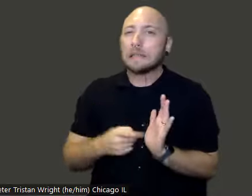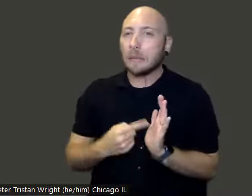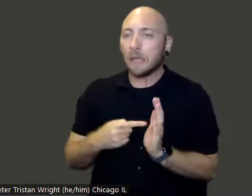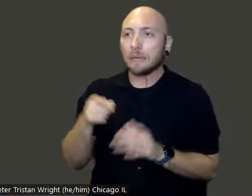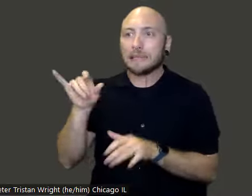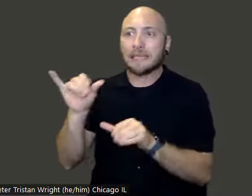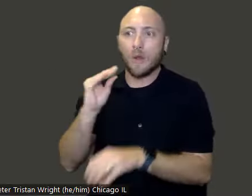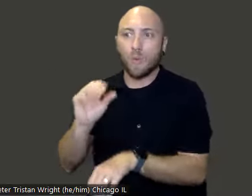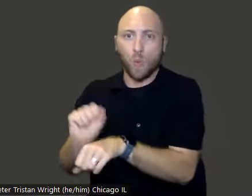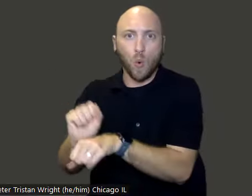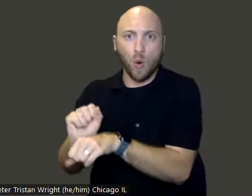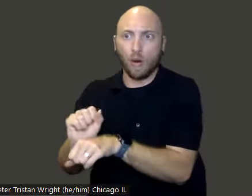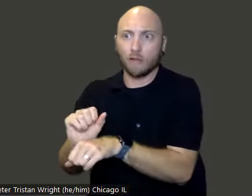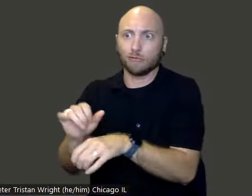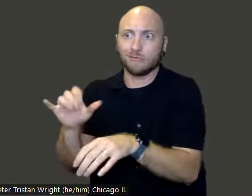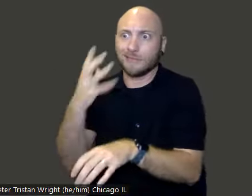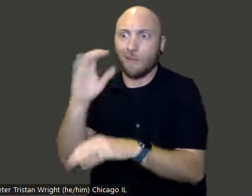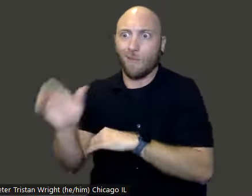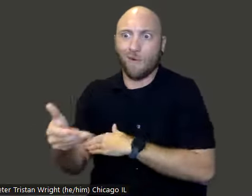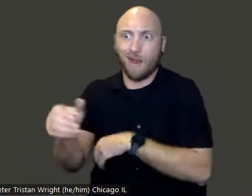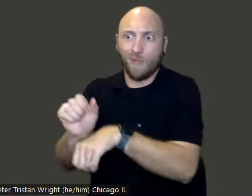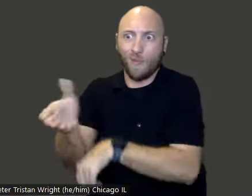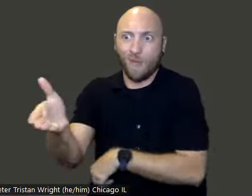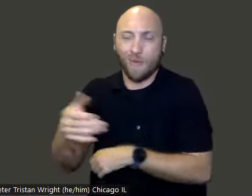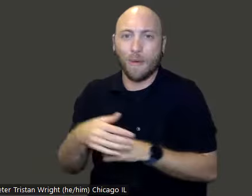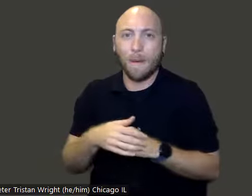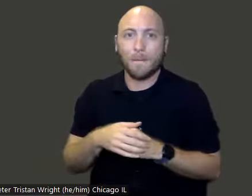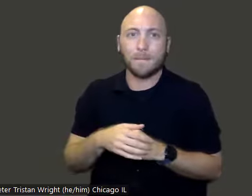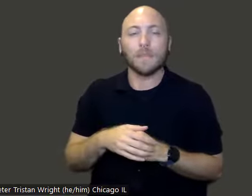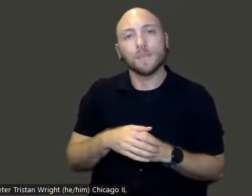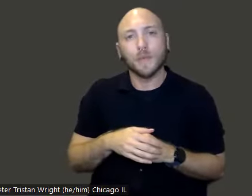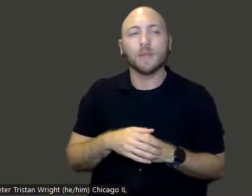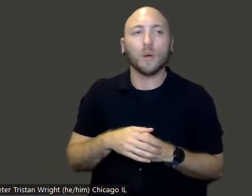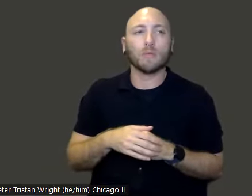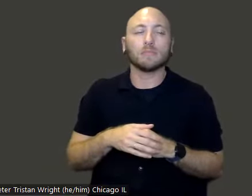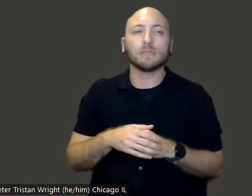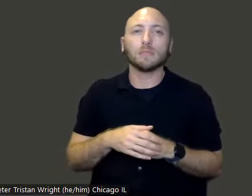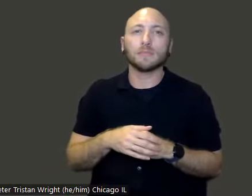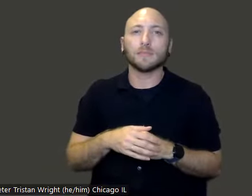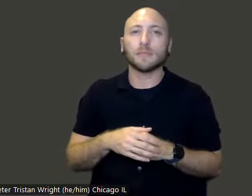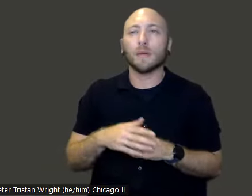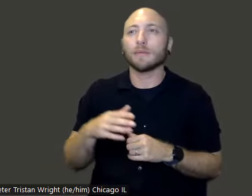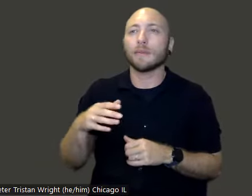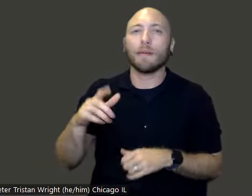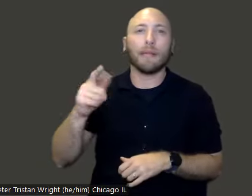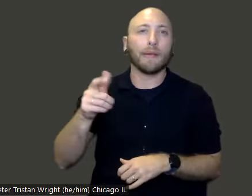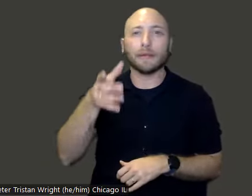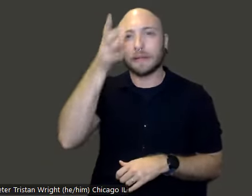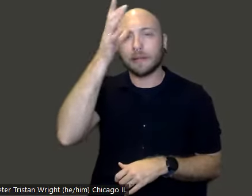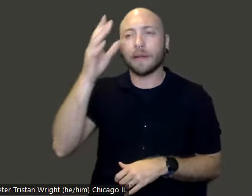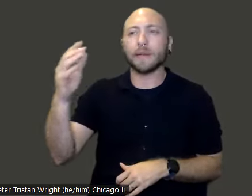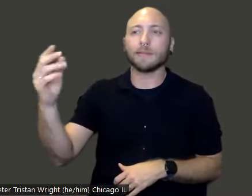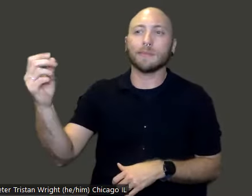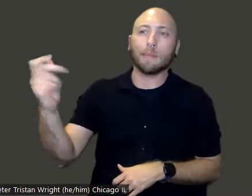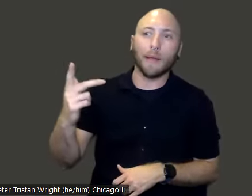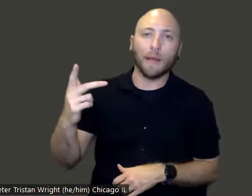But over time, my dad kind of weaseled his way back in his house, and, like, the reoccurring thing with my dad, and he's actually